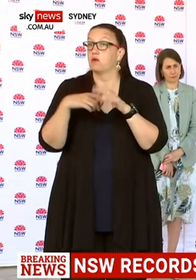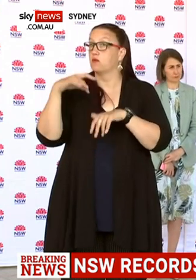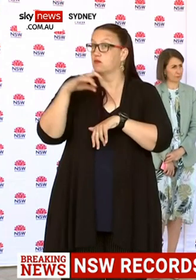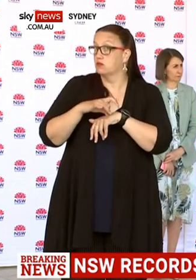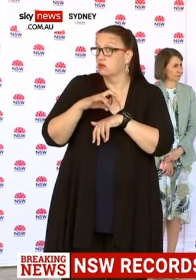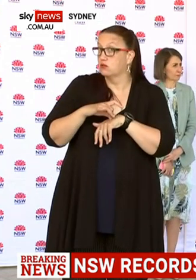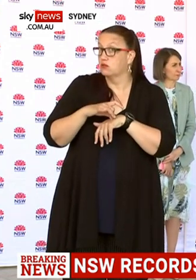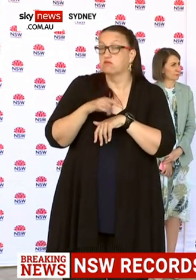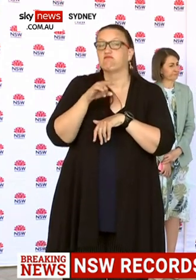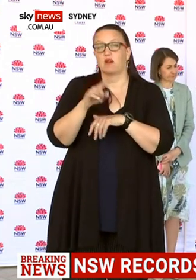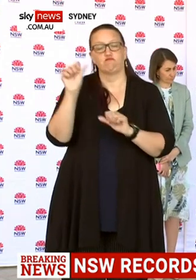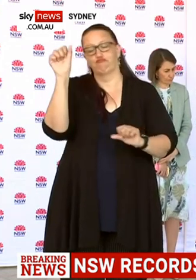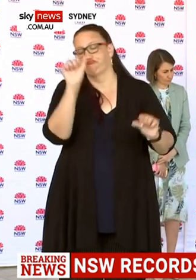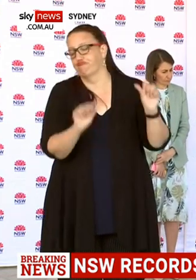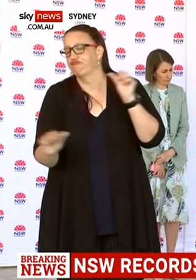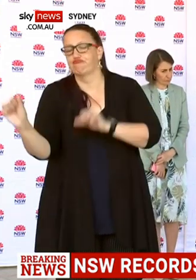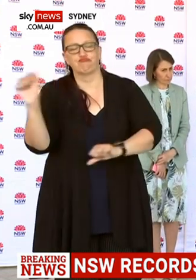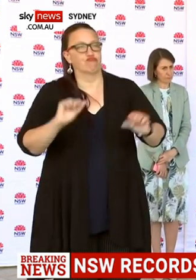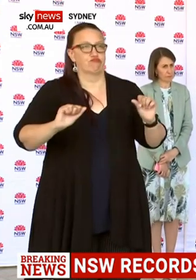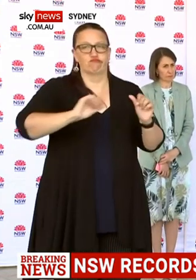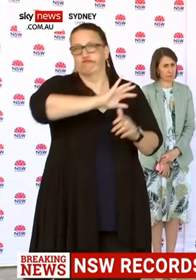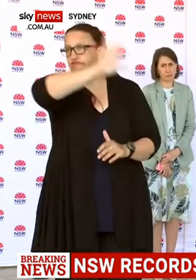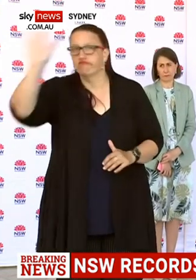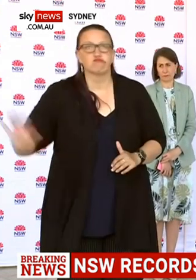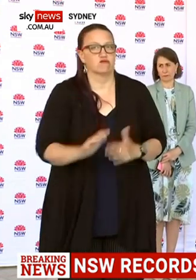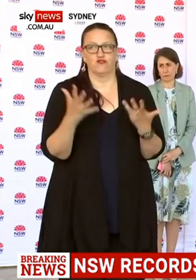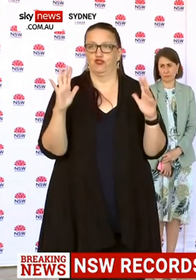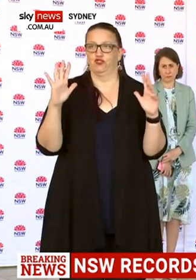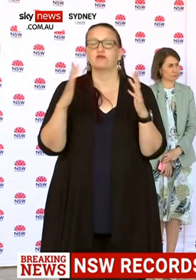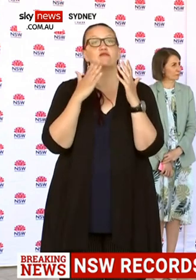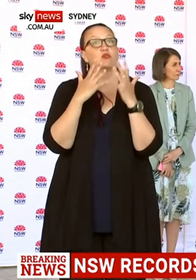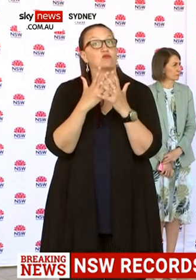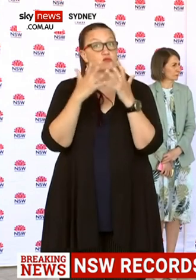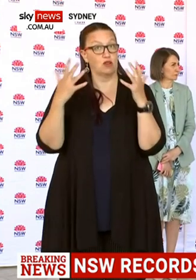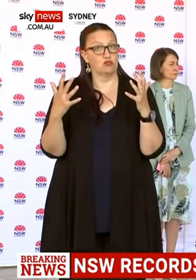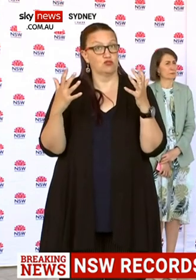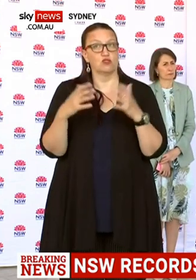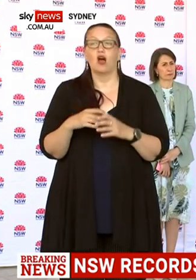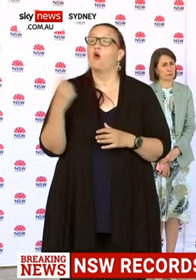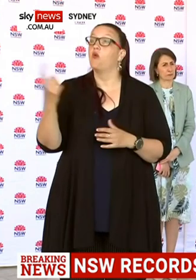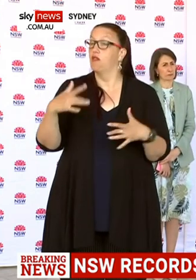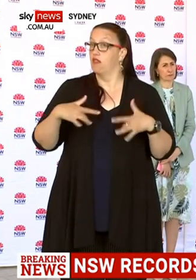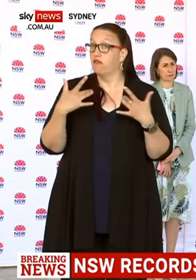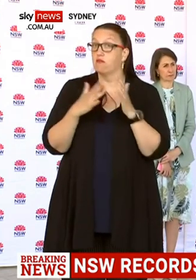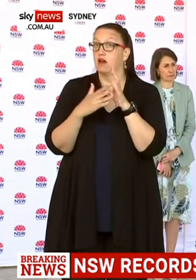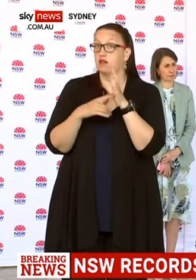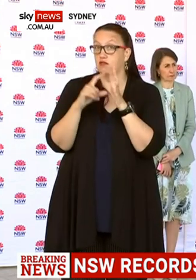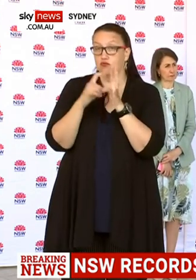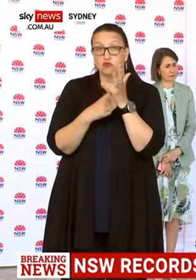just want to thank the cooperation of the residents of that area and local GPs for that impact on the